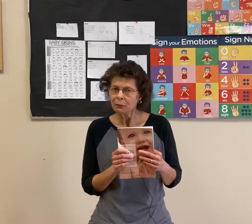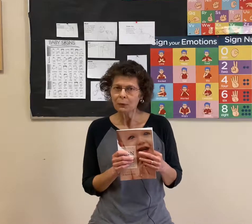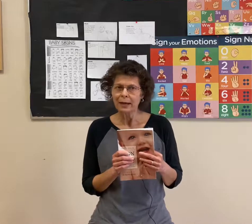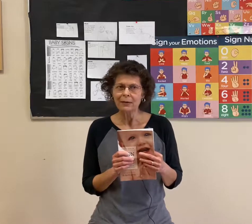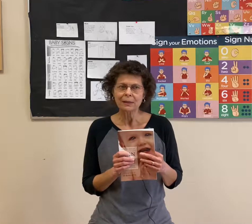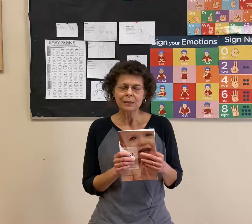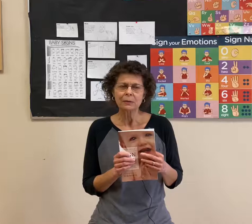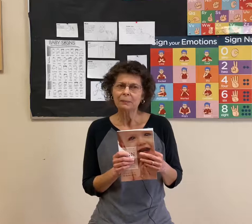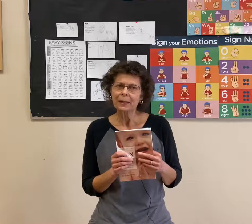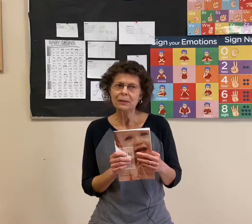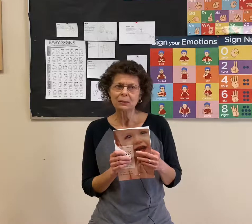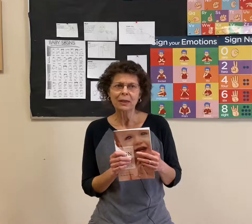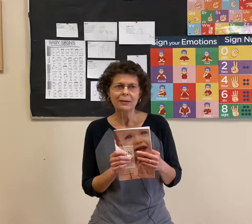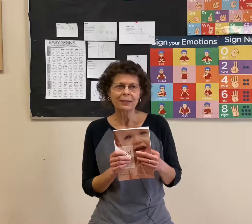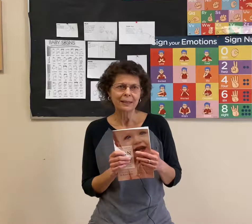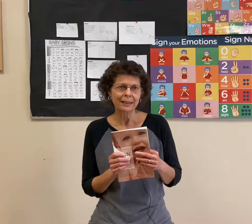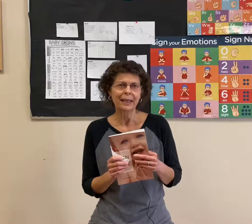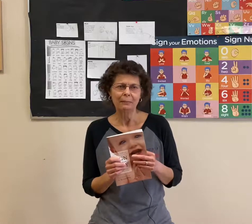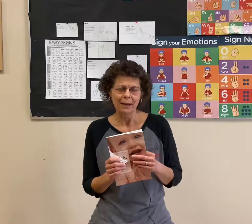now. It was about 2000 that it came out.